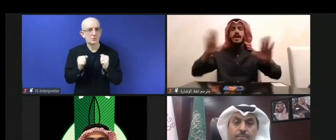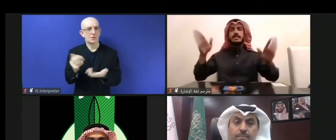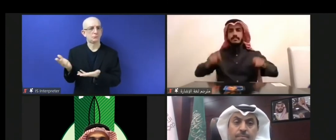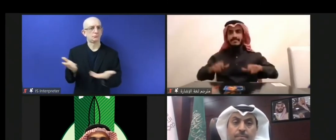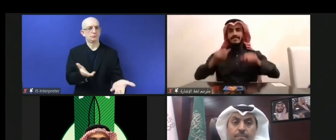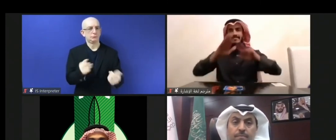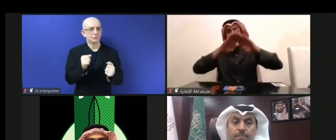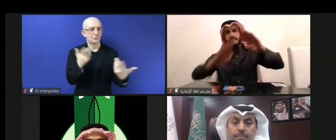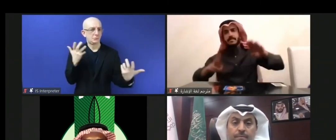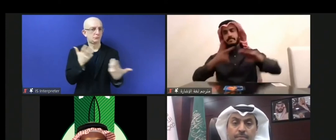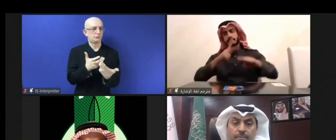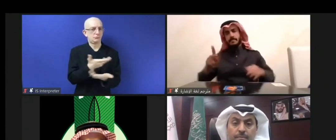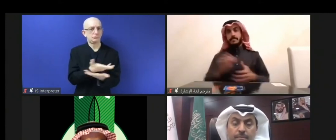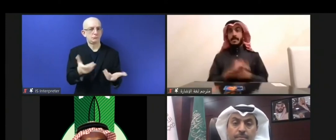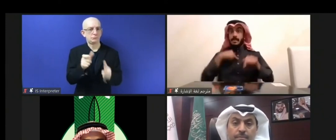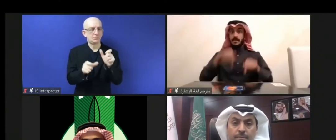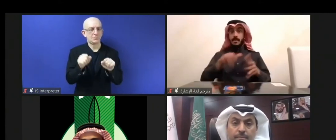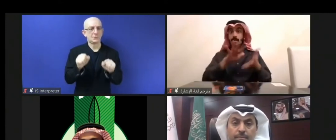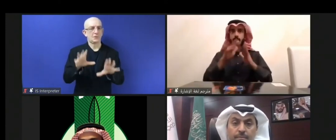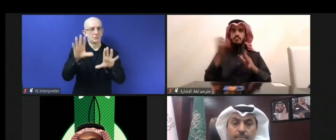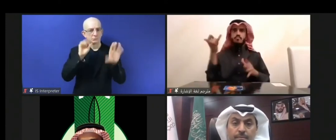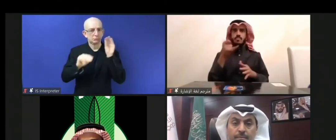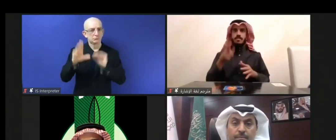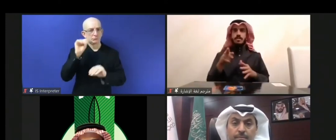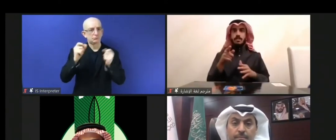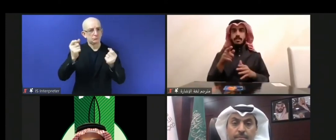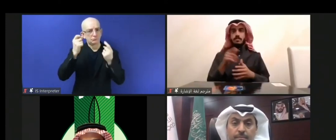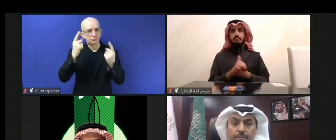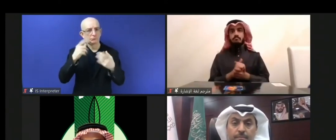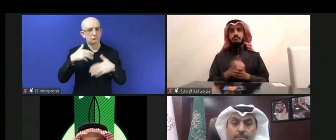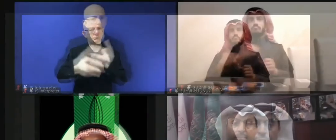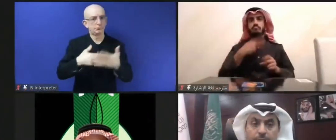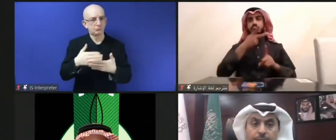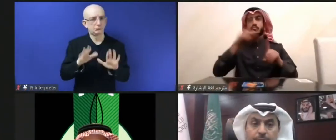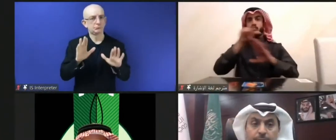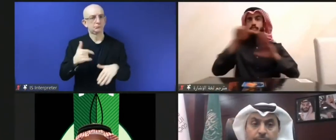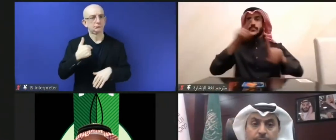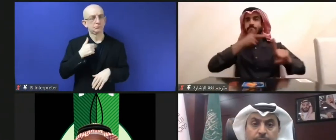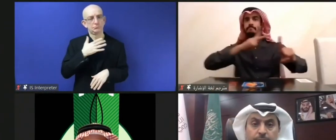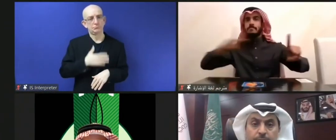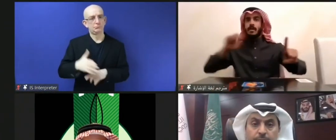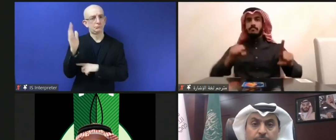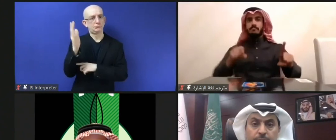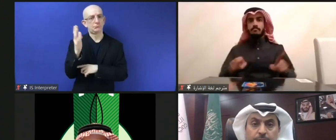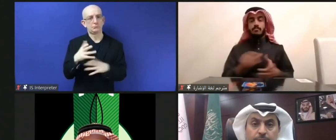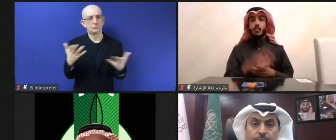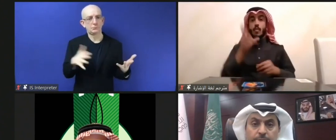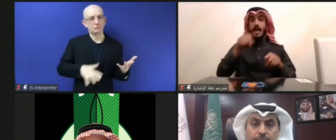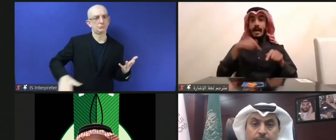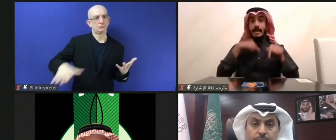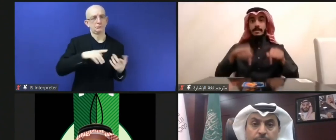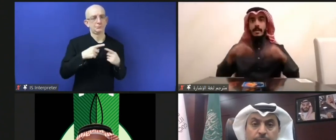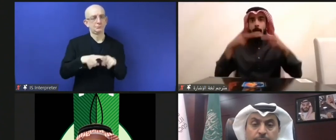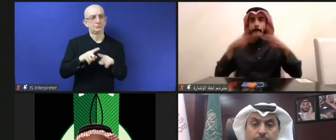of Mowaamah and relation to Vision 2030 and start by a Crown Prince